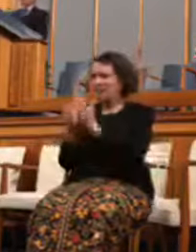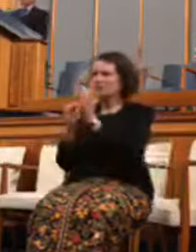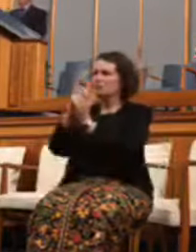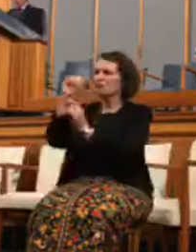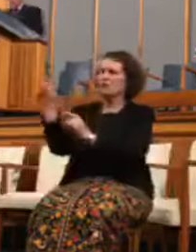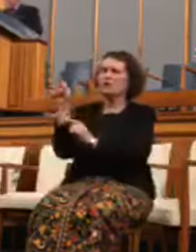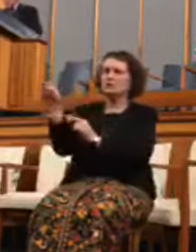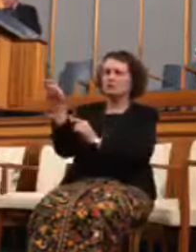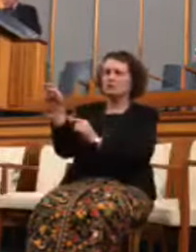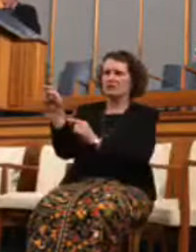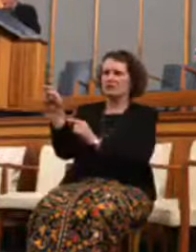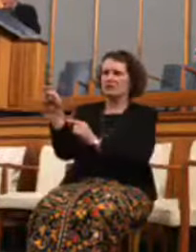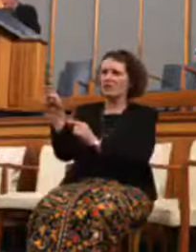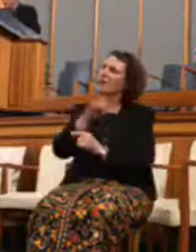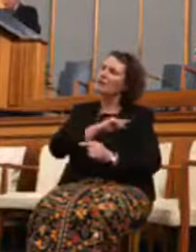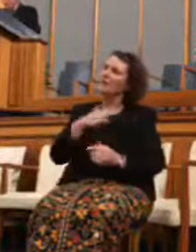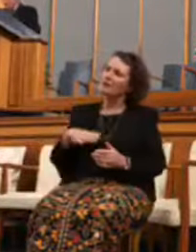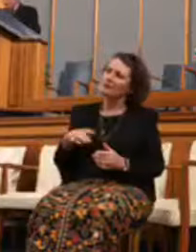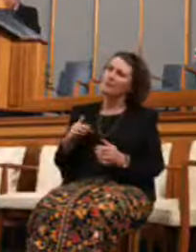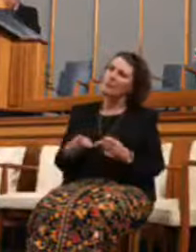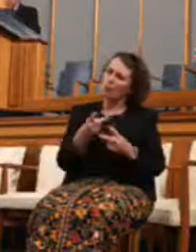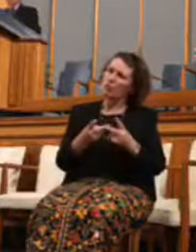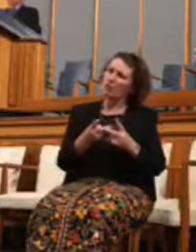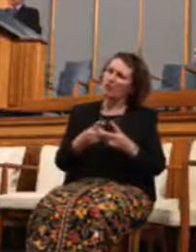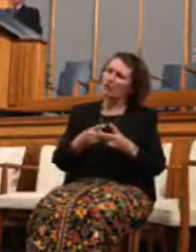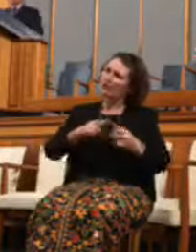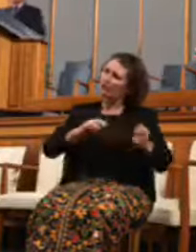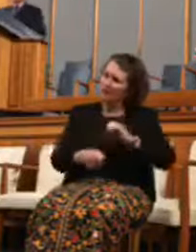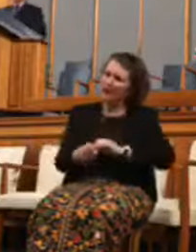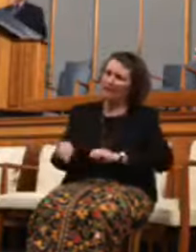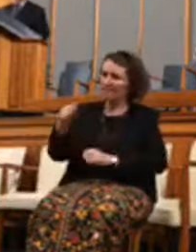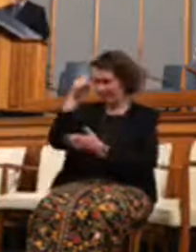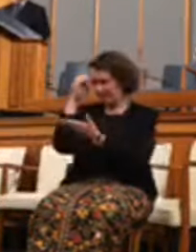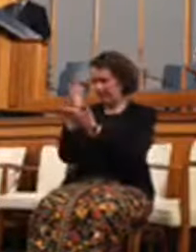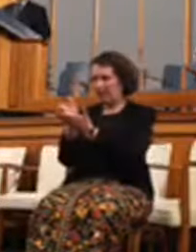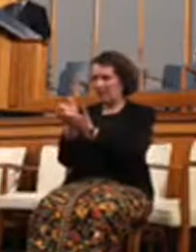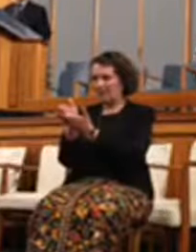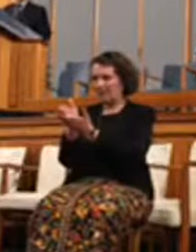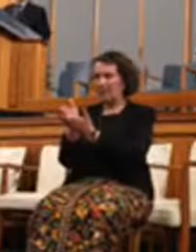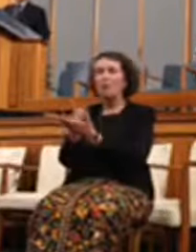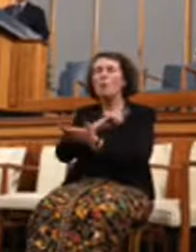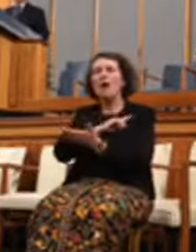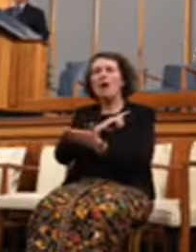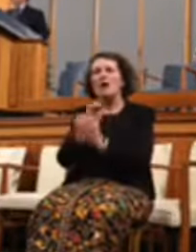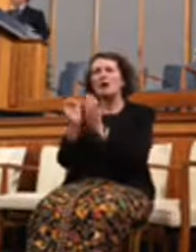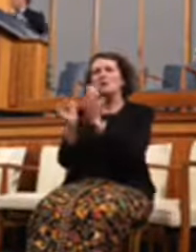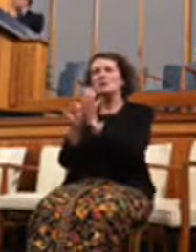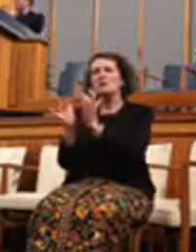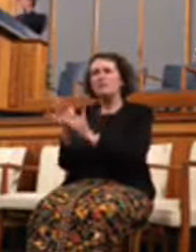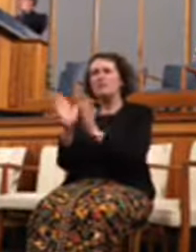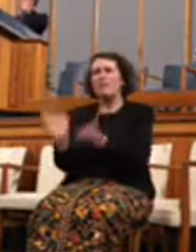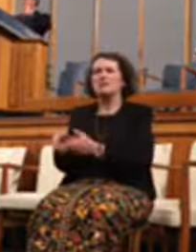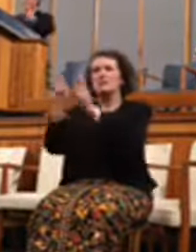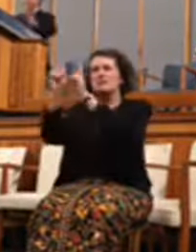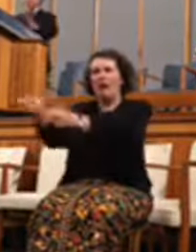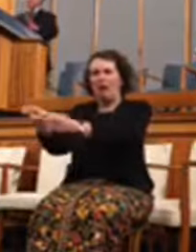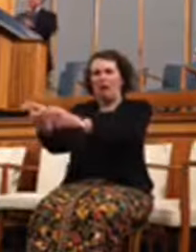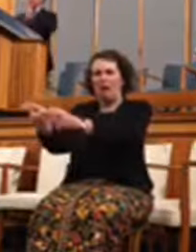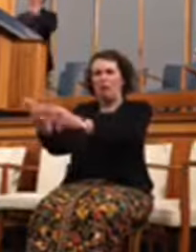Repentance toward God and faith toward the Lord Jesus Christ. Without his atoning death on the cross of Calvary, no